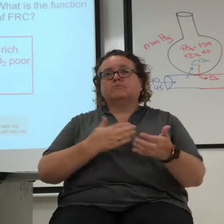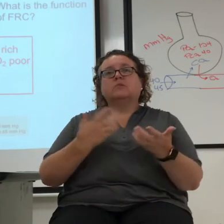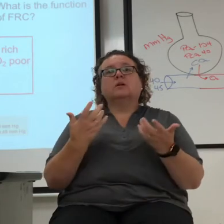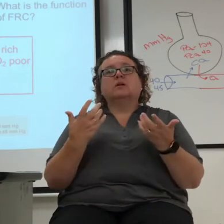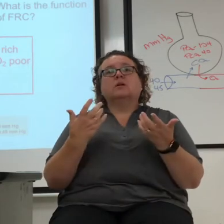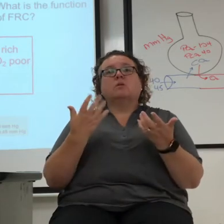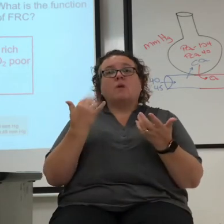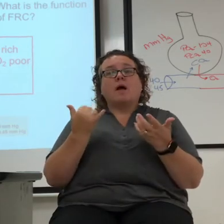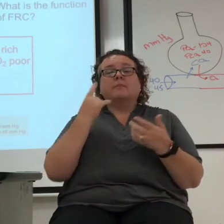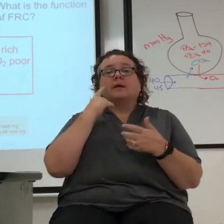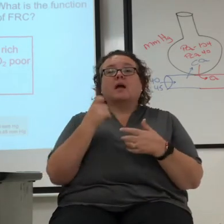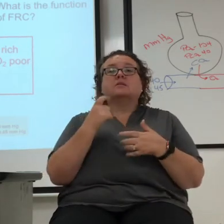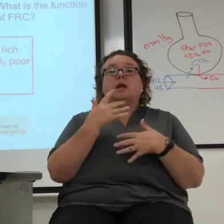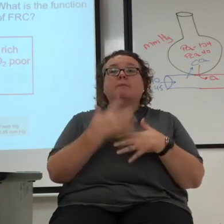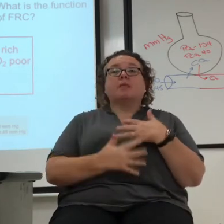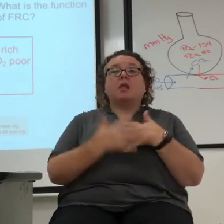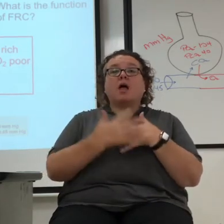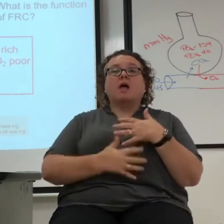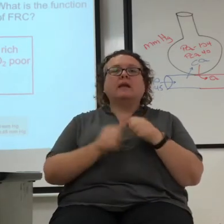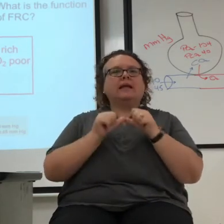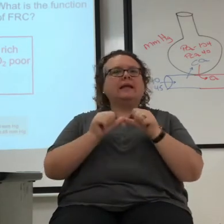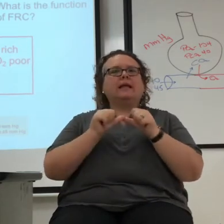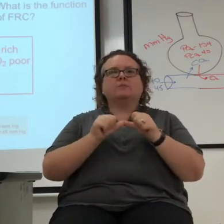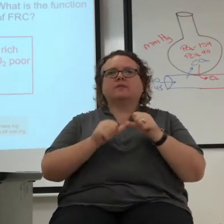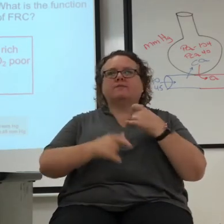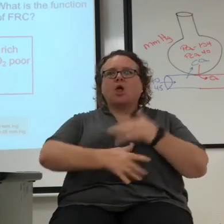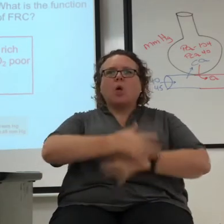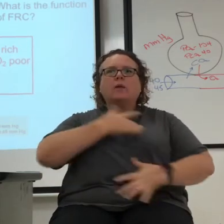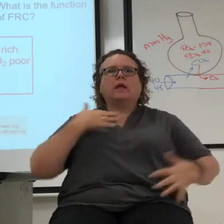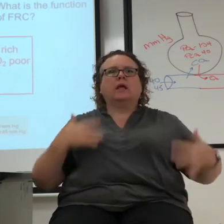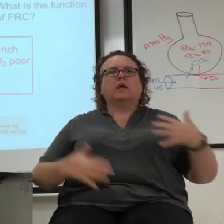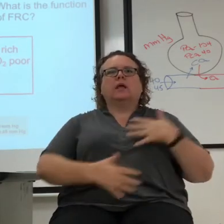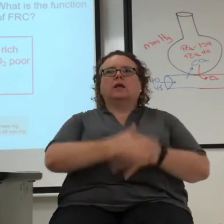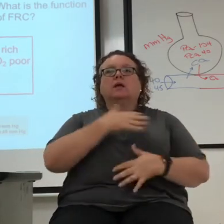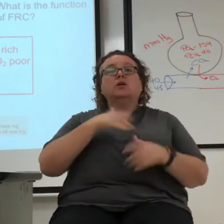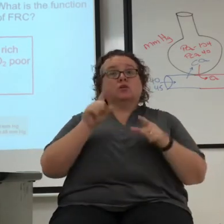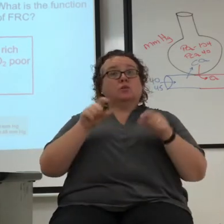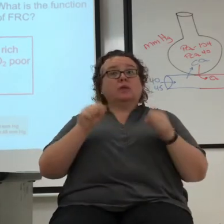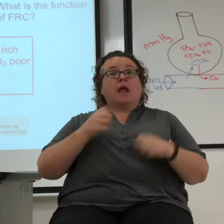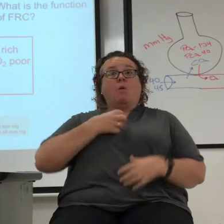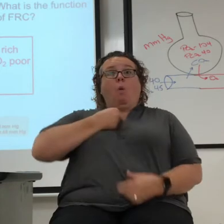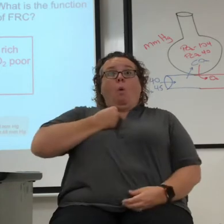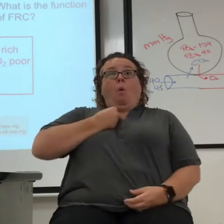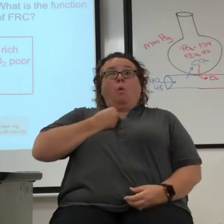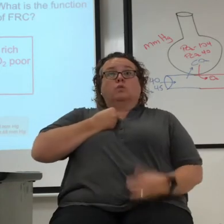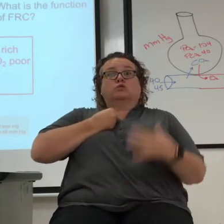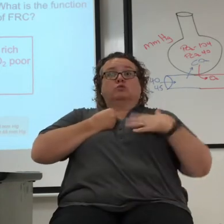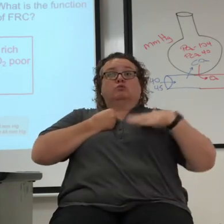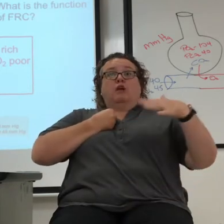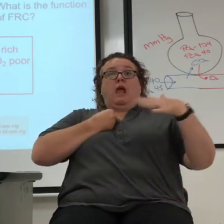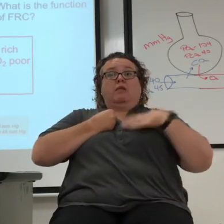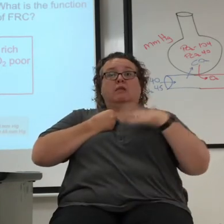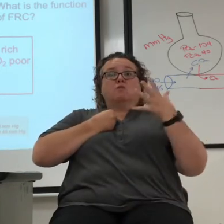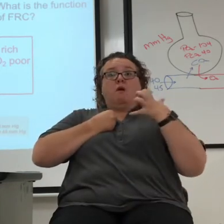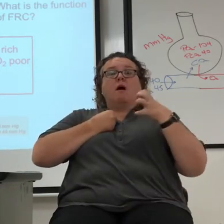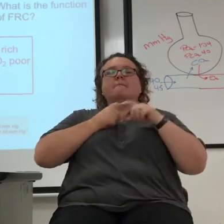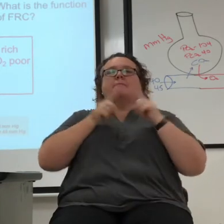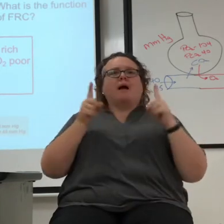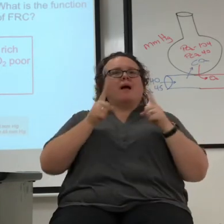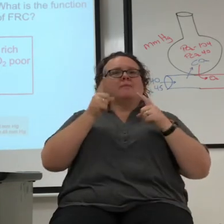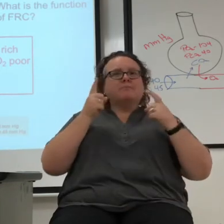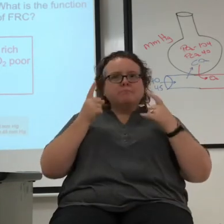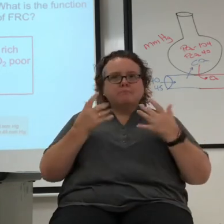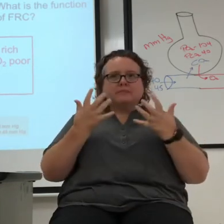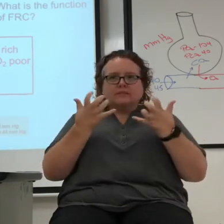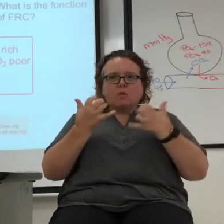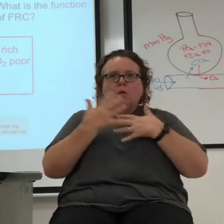because blood keeps flowing. You can hold your breath, but you always want blood to flow. You can